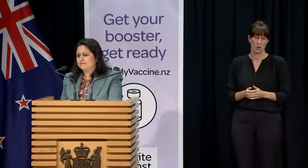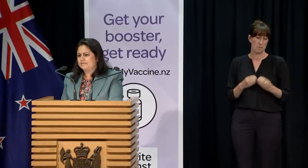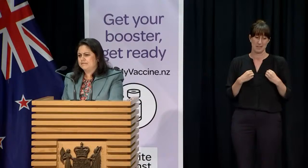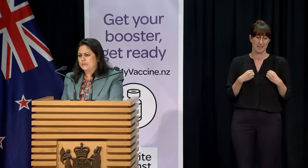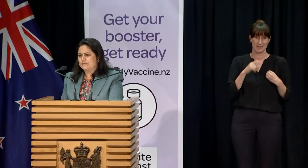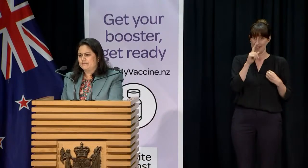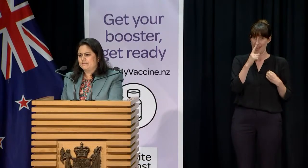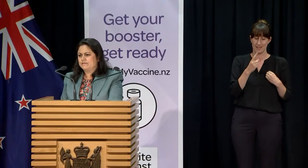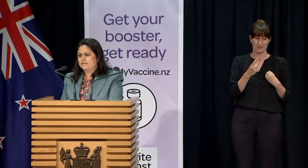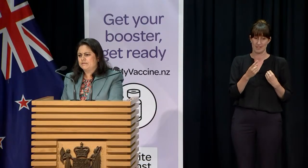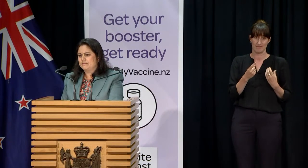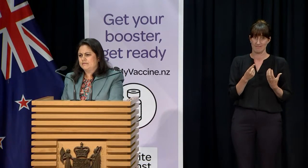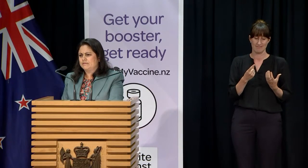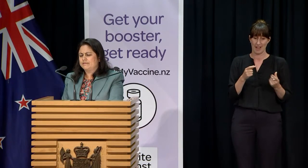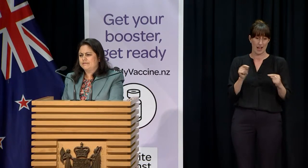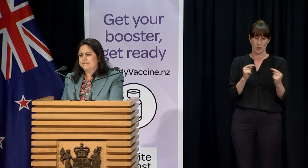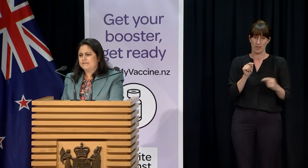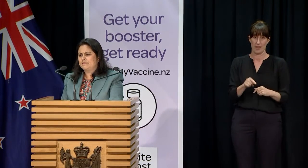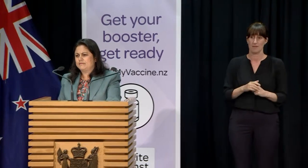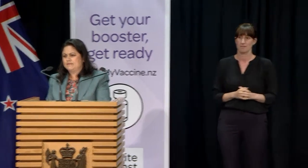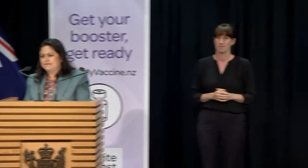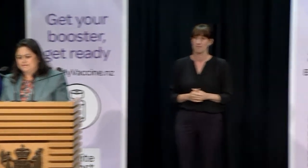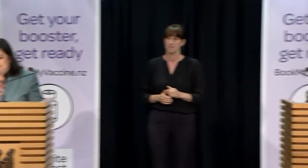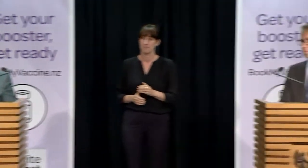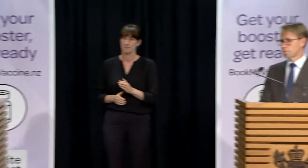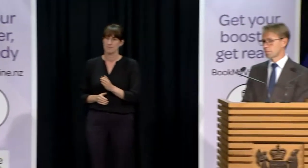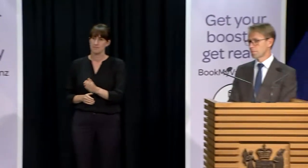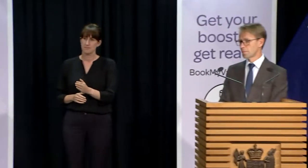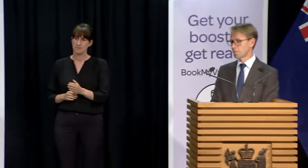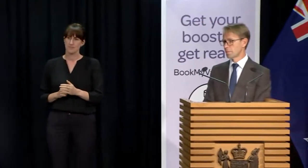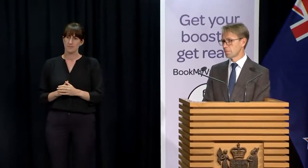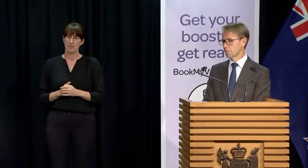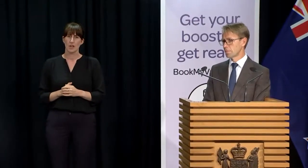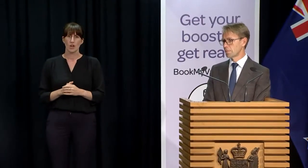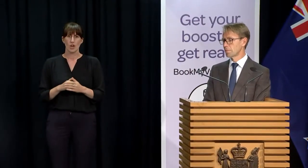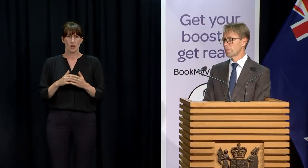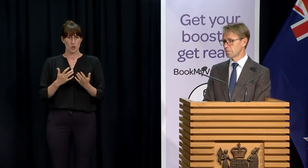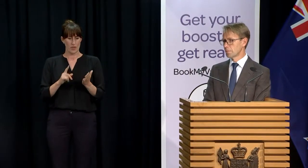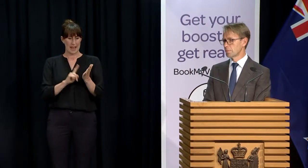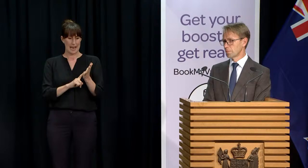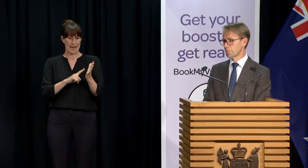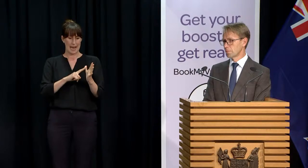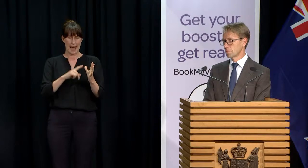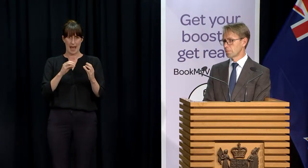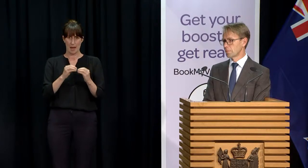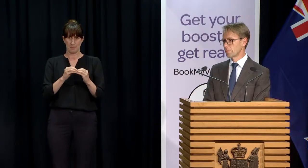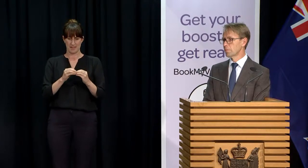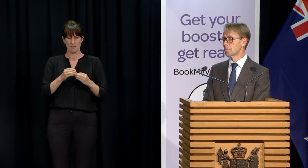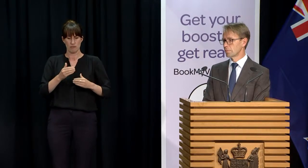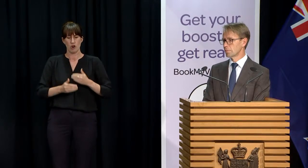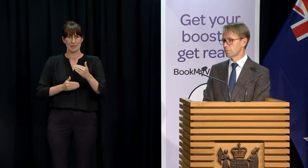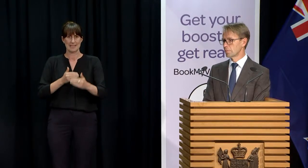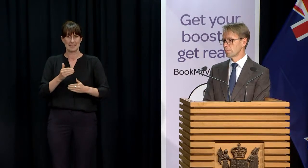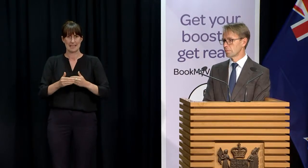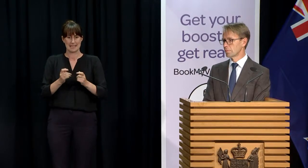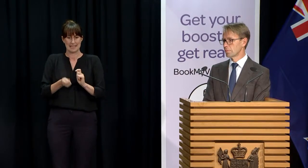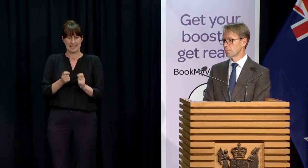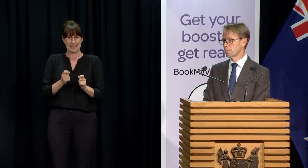will demand for testing sort of be triaged in labs? Obviously, the people processing the COVID test are the